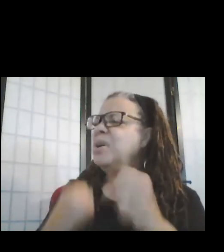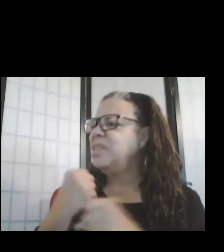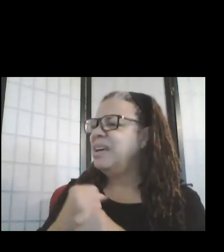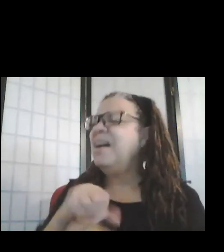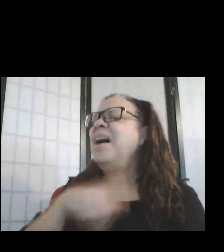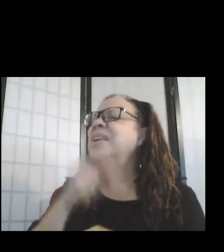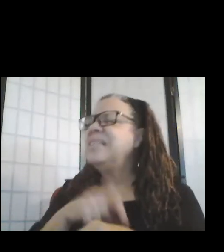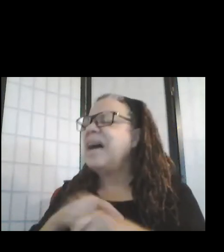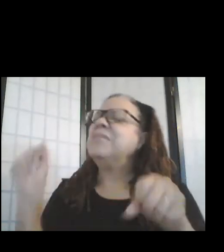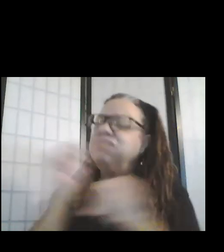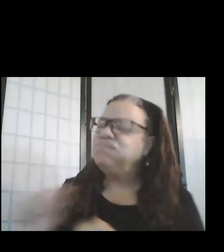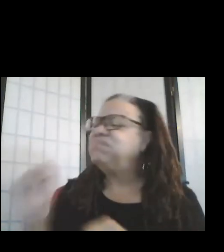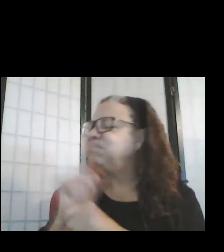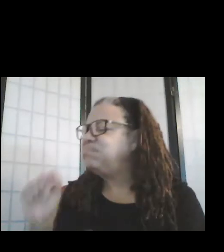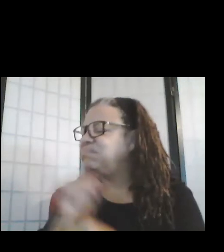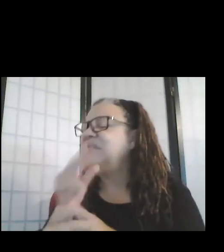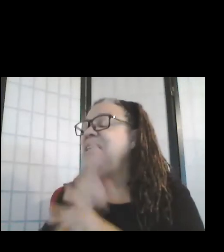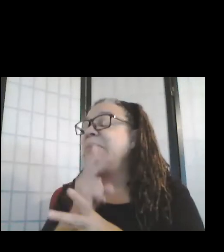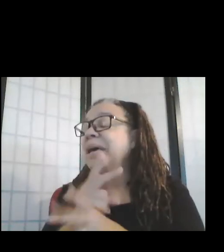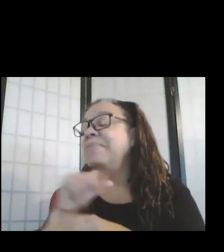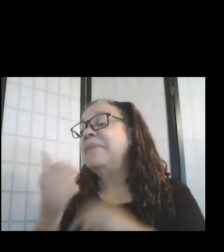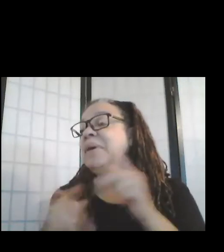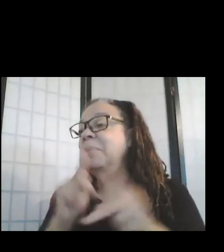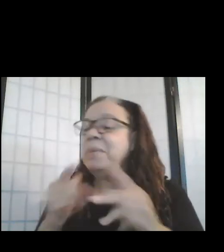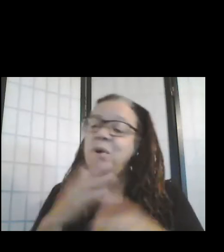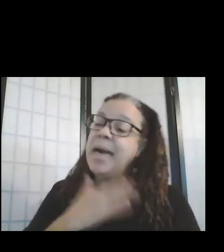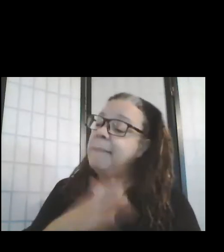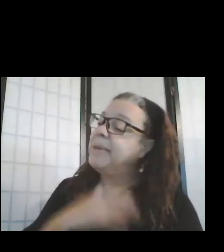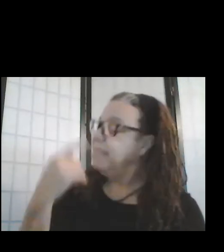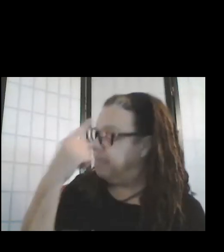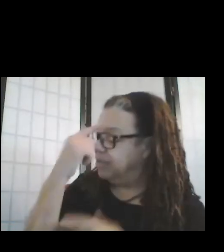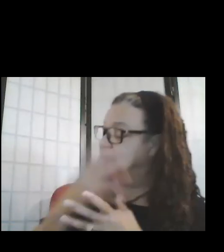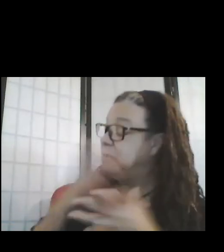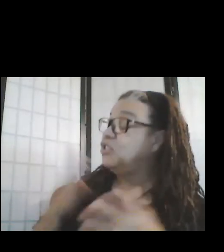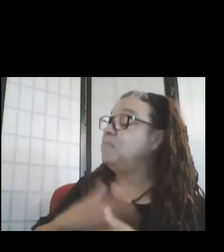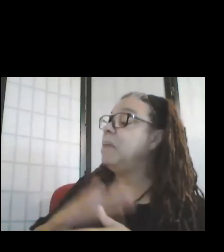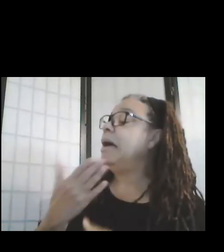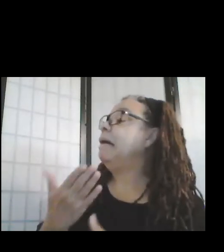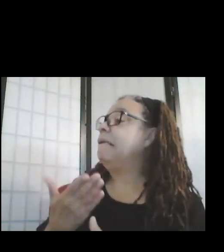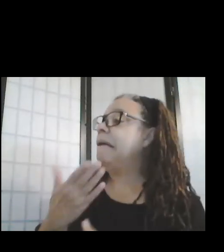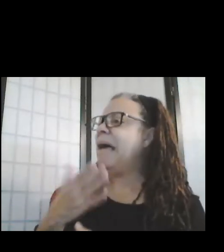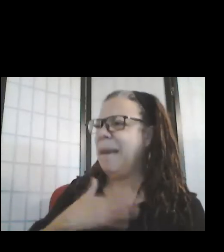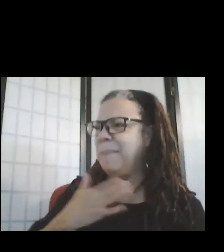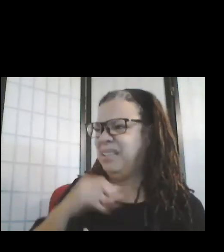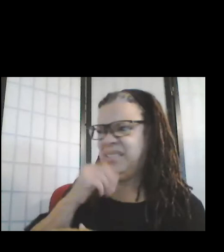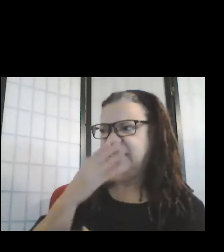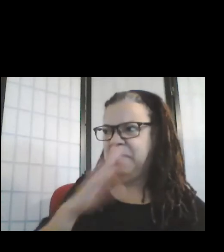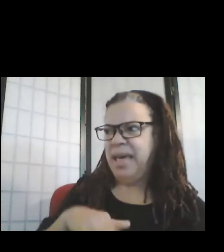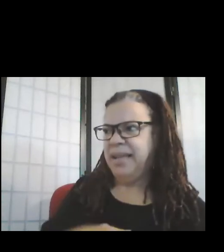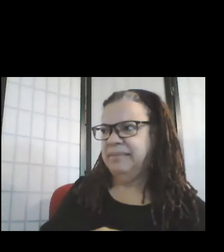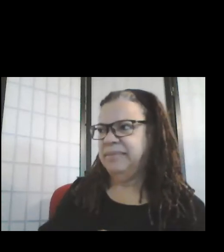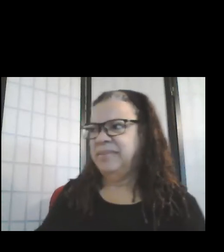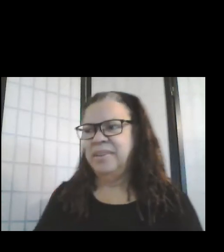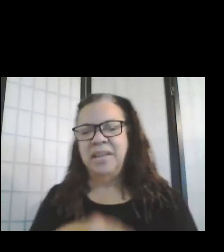he's busting his hump to keep other people happy. And if he thinks too much about his own happiness, well, that's bad. He, said the